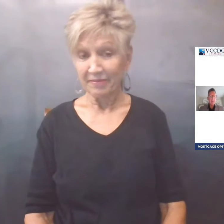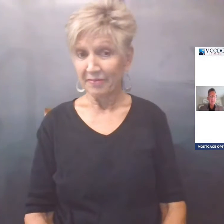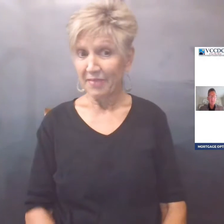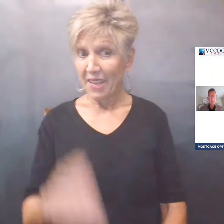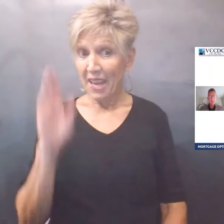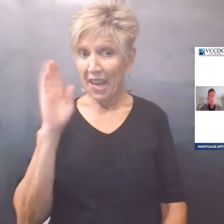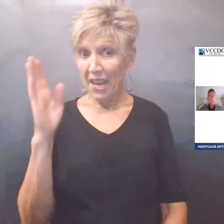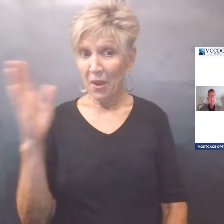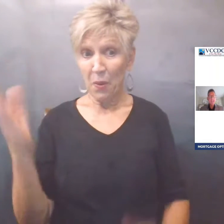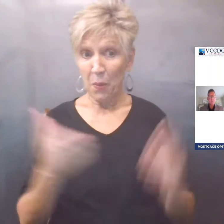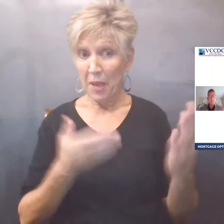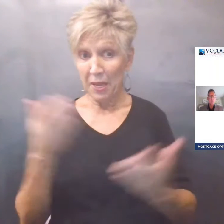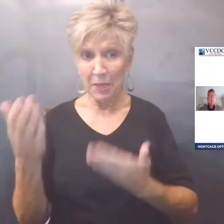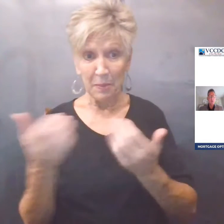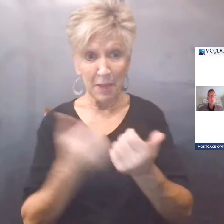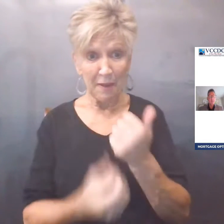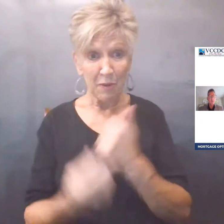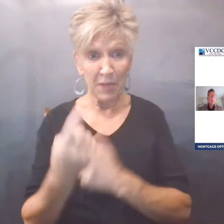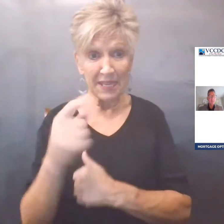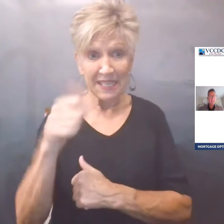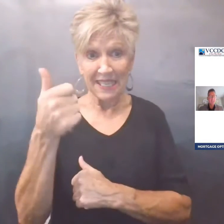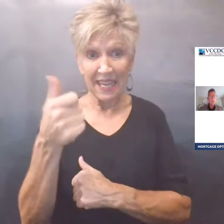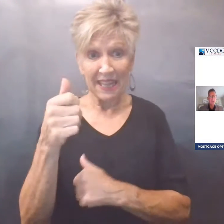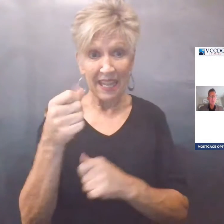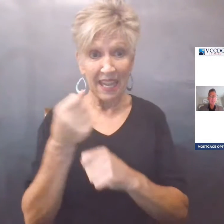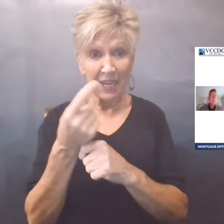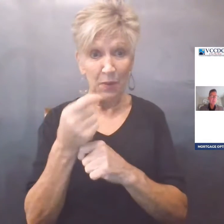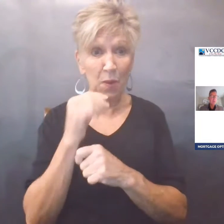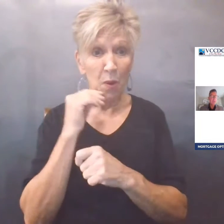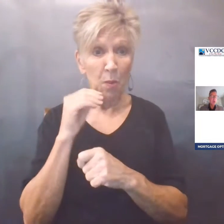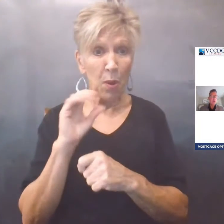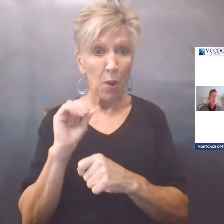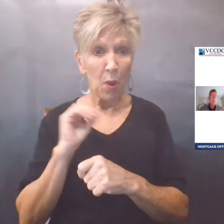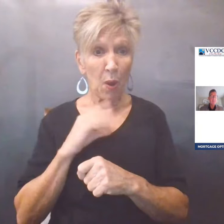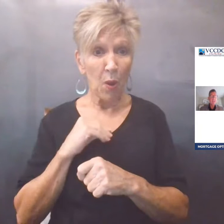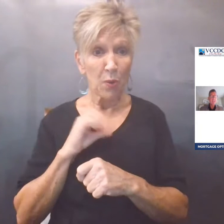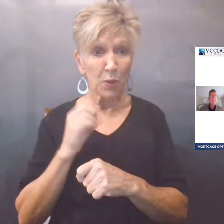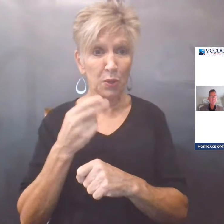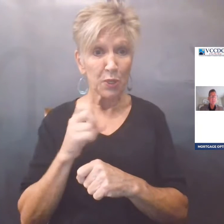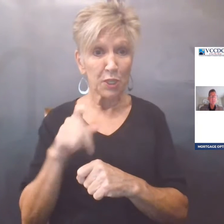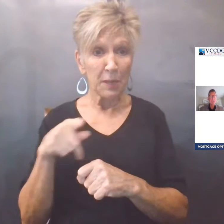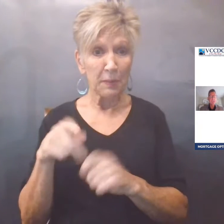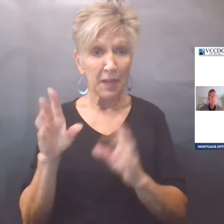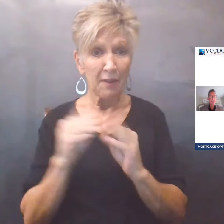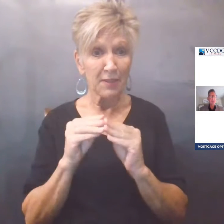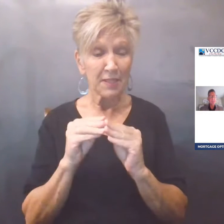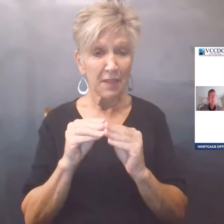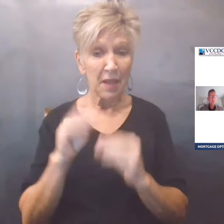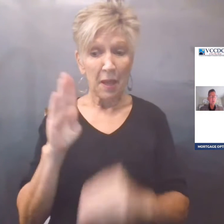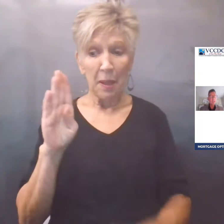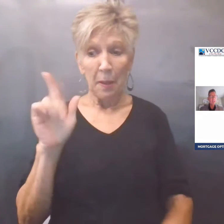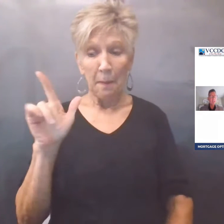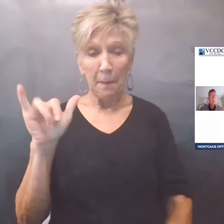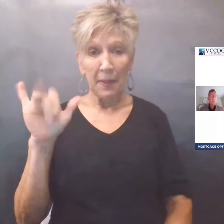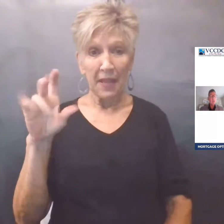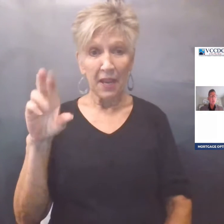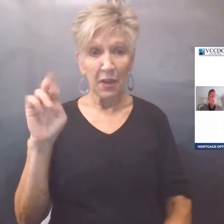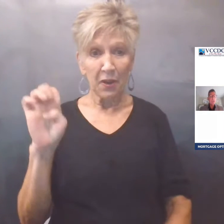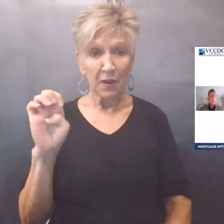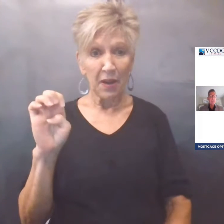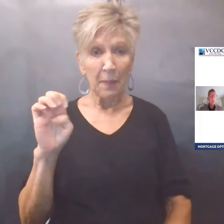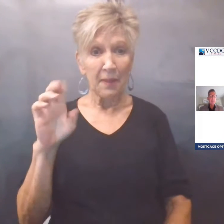Hi, I want to welcome everyone to the 10th Annual Home Ownership Conference. My name is Blair Connor. I'm the Vice President of Lending at CBC Federal Credit